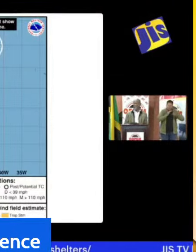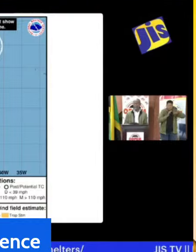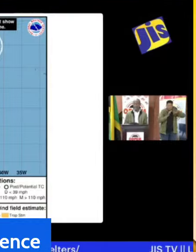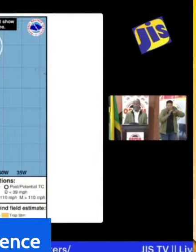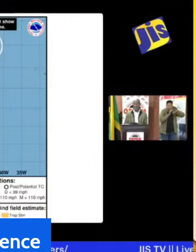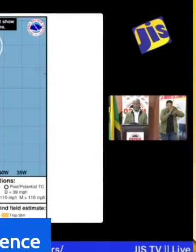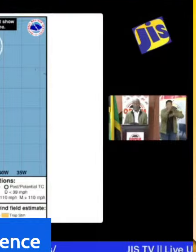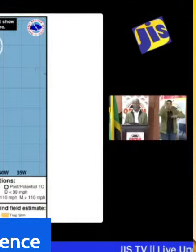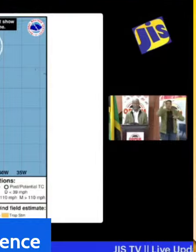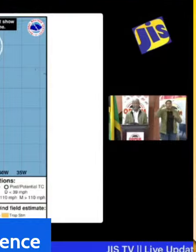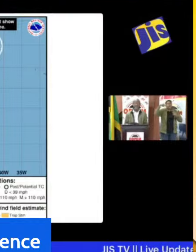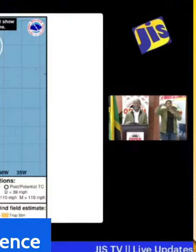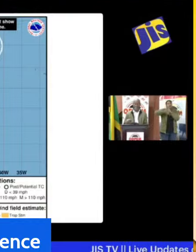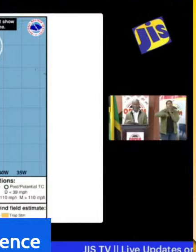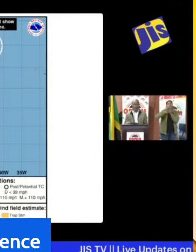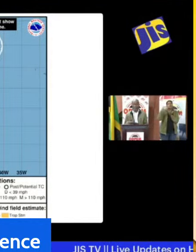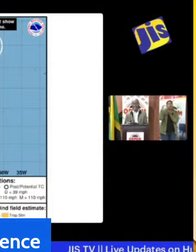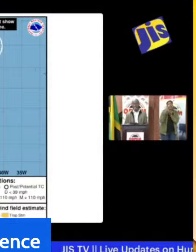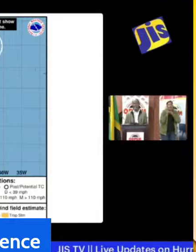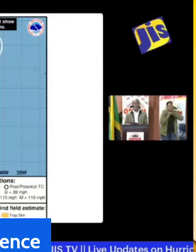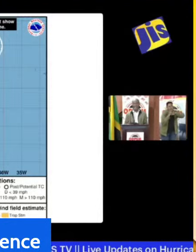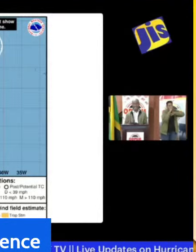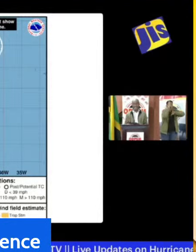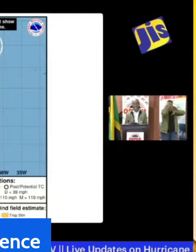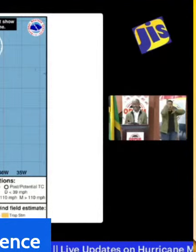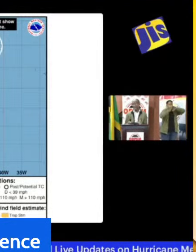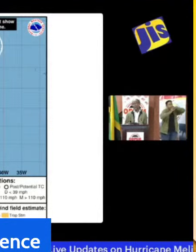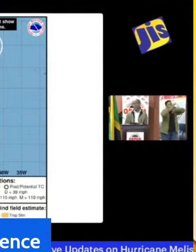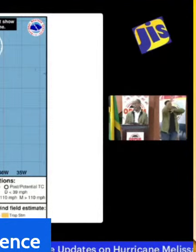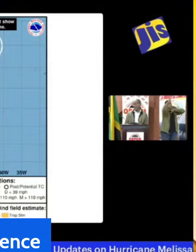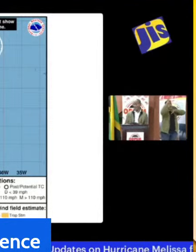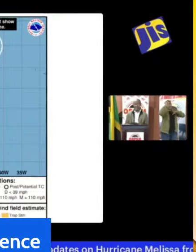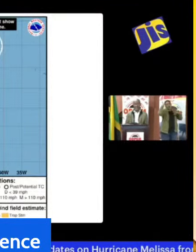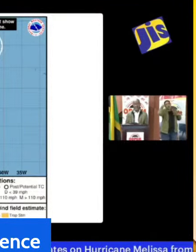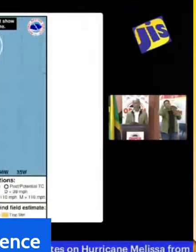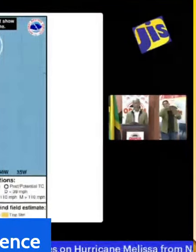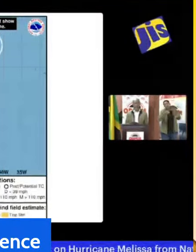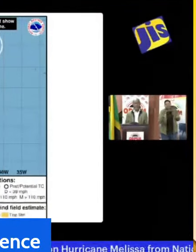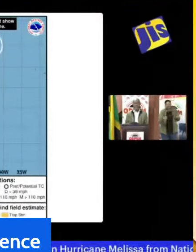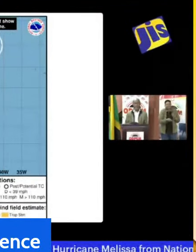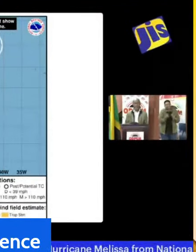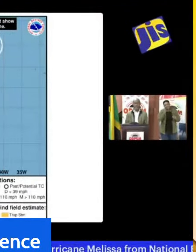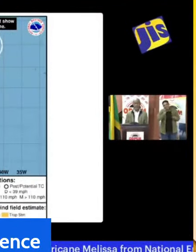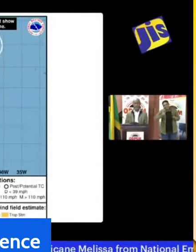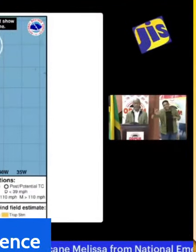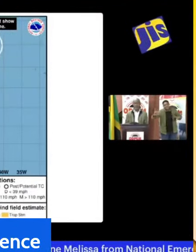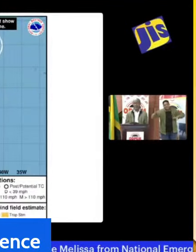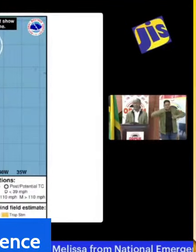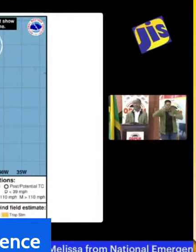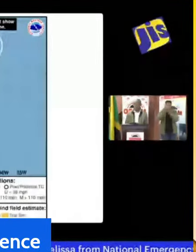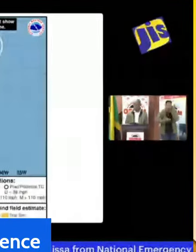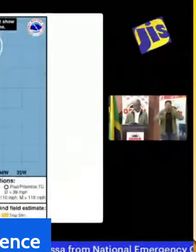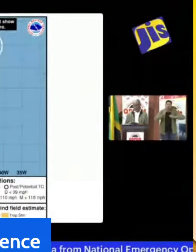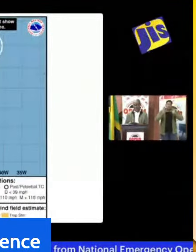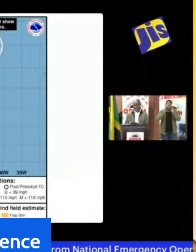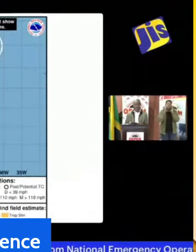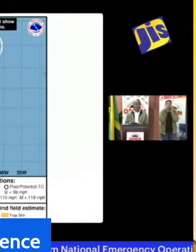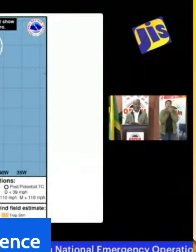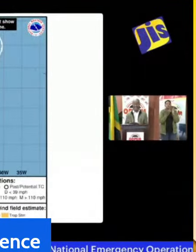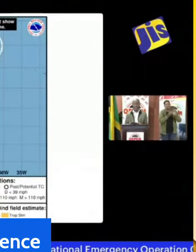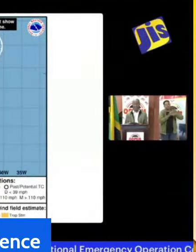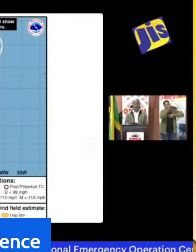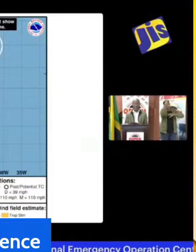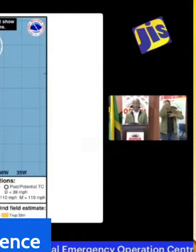as it moves toward the north coast, and then it would make its exit and head toward the eastern part of Cuba. That's